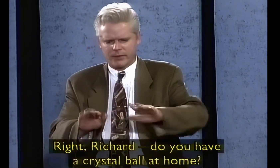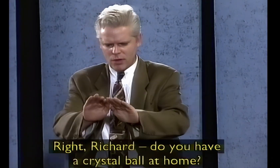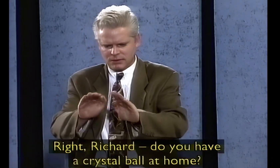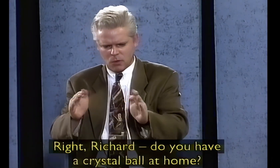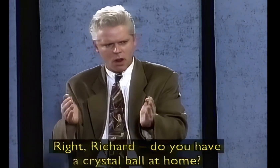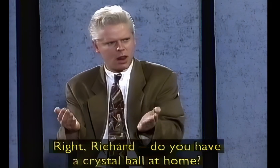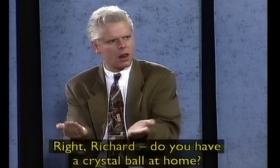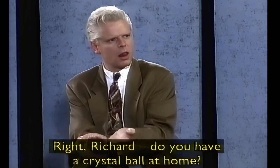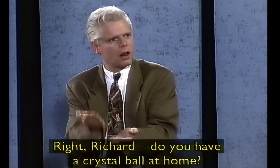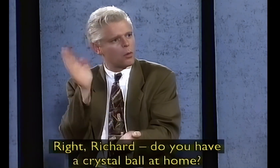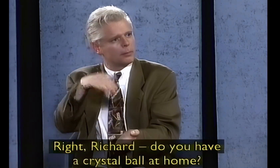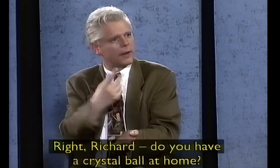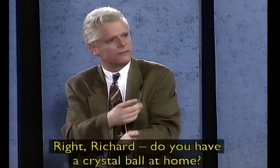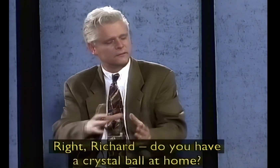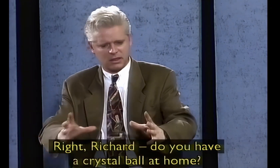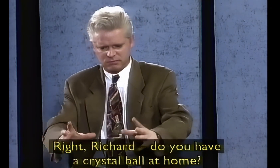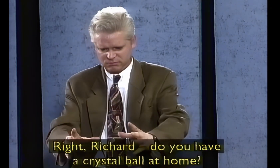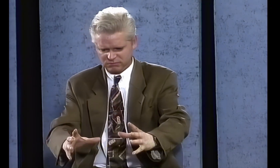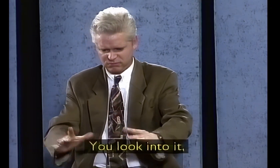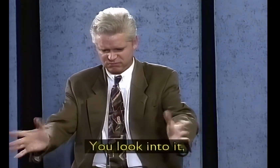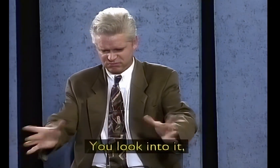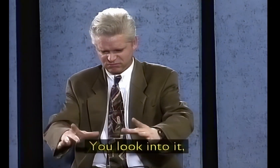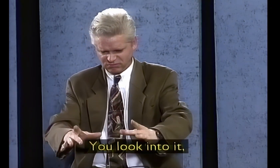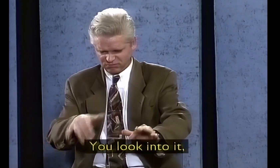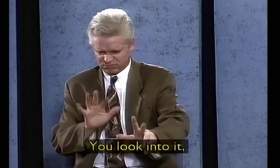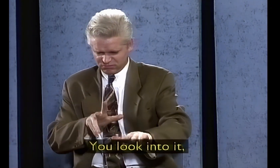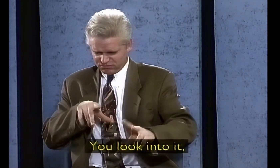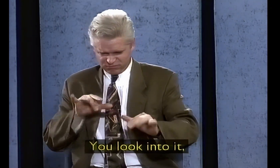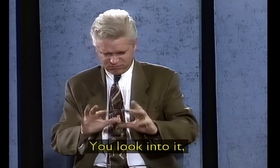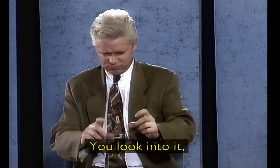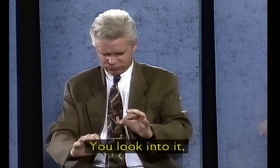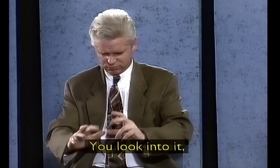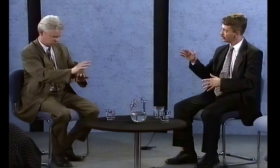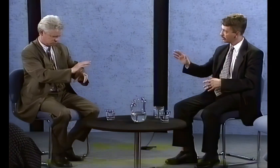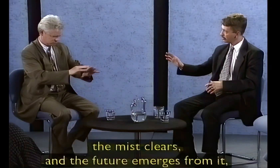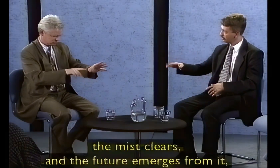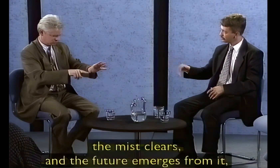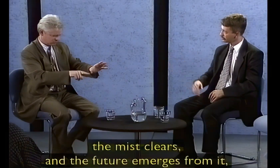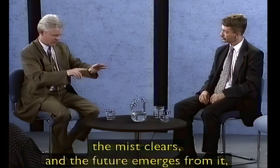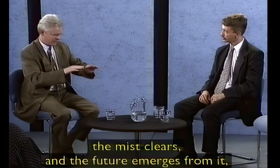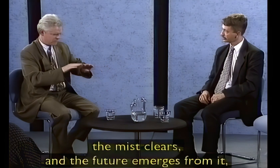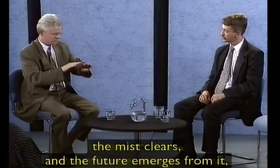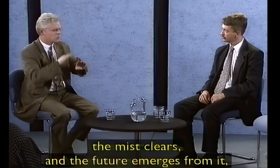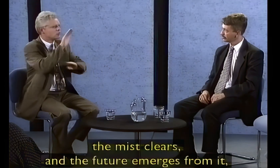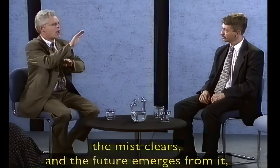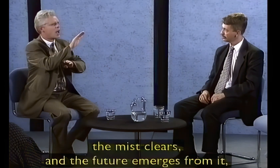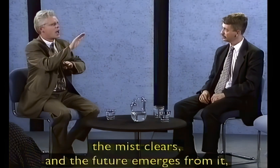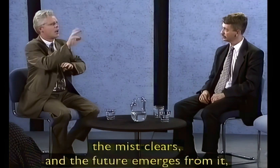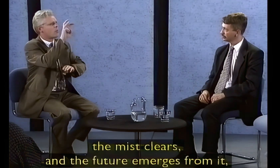Right, Richard. Do you have a crystal ball at home? You look into it, the mist clears, and the